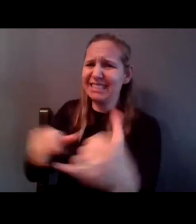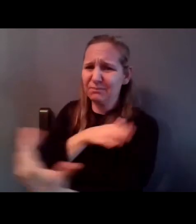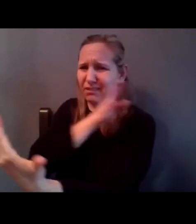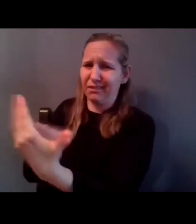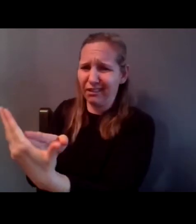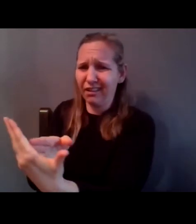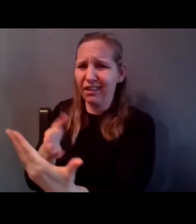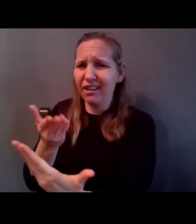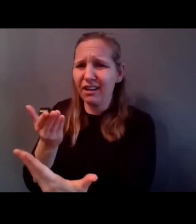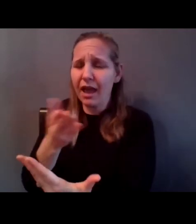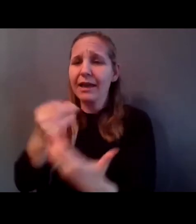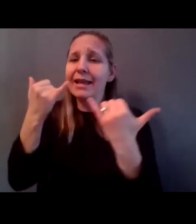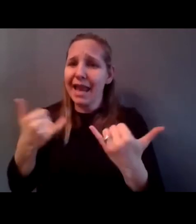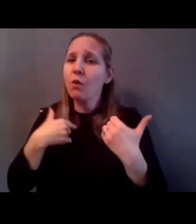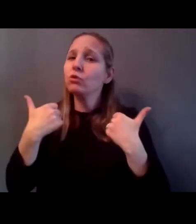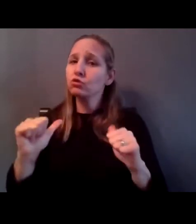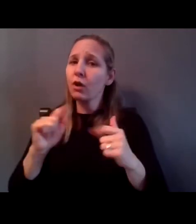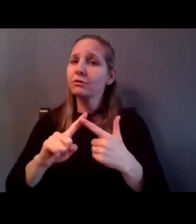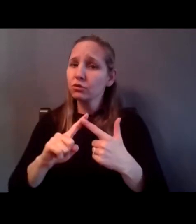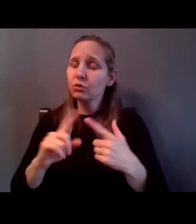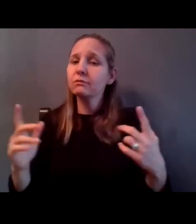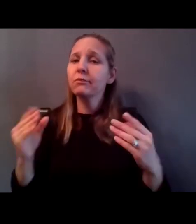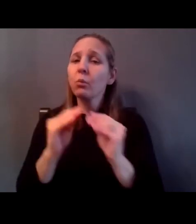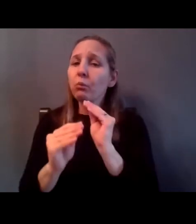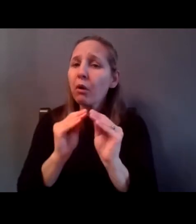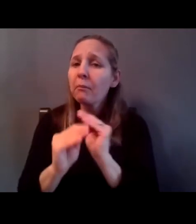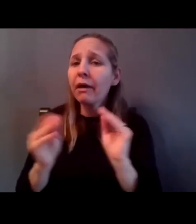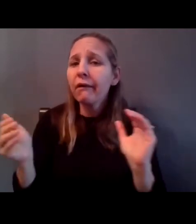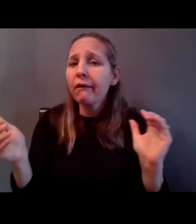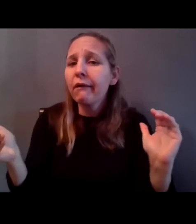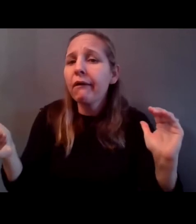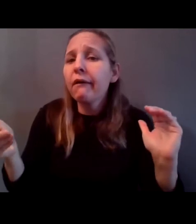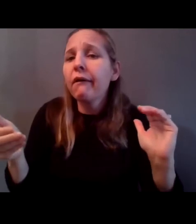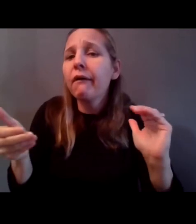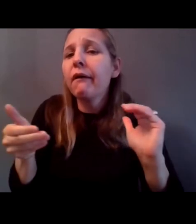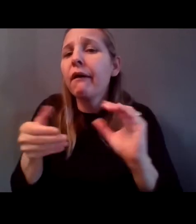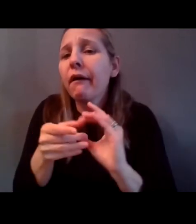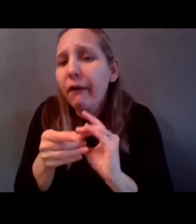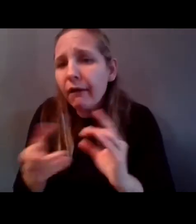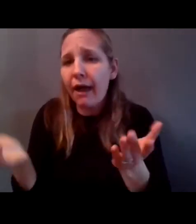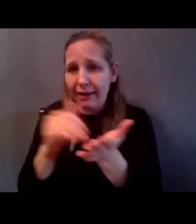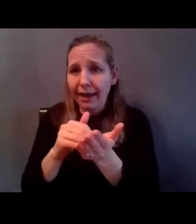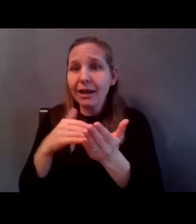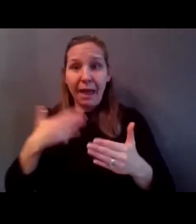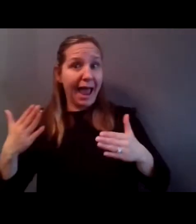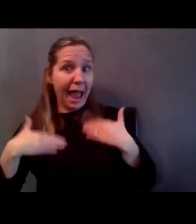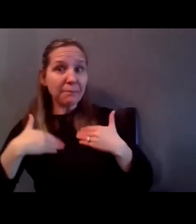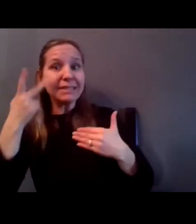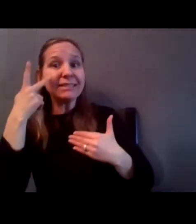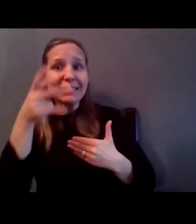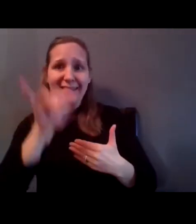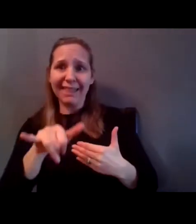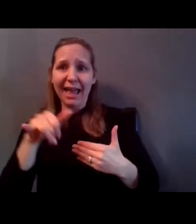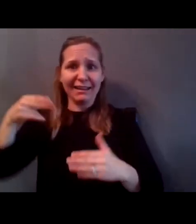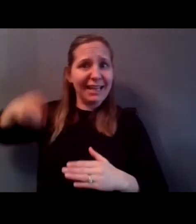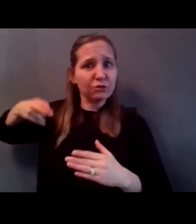of reconciliation, which is, it's good to see the narrative change, but we have to ask ourselves, what does